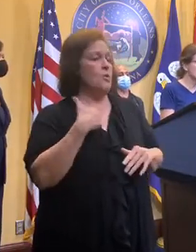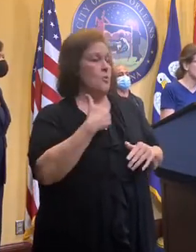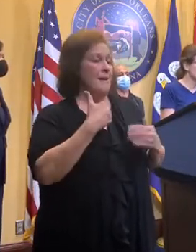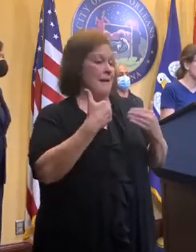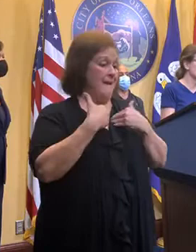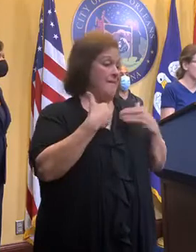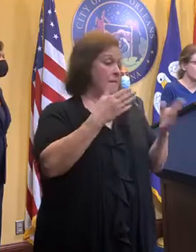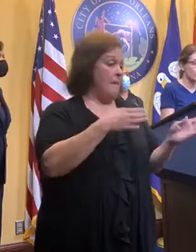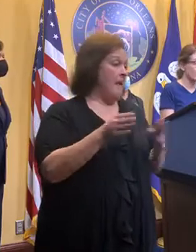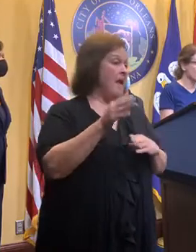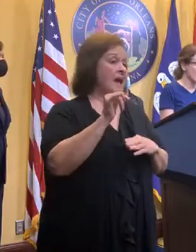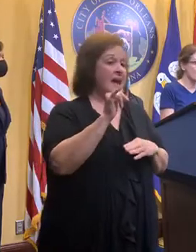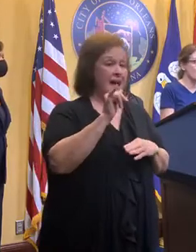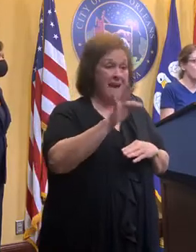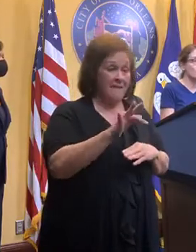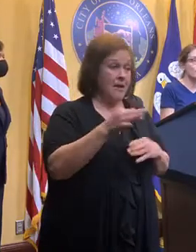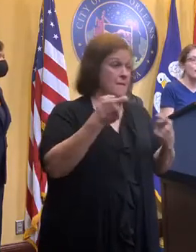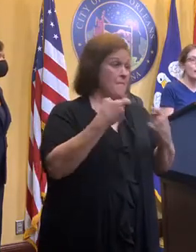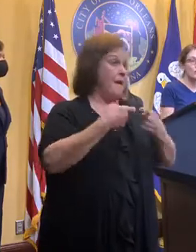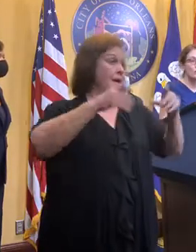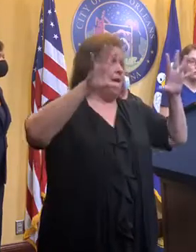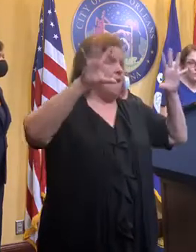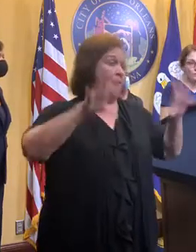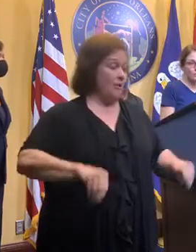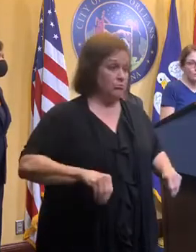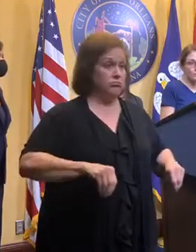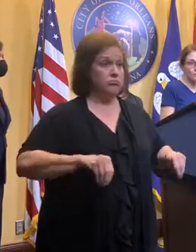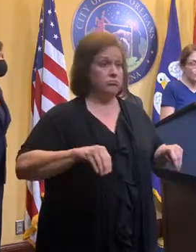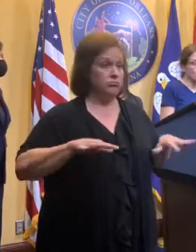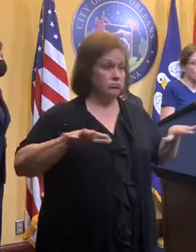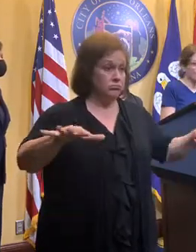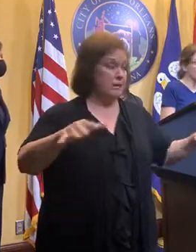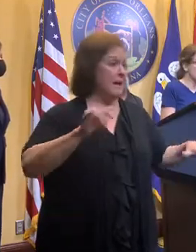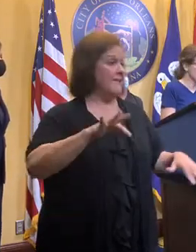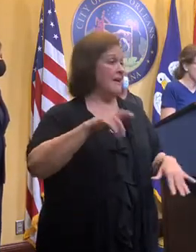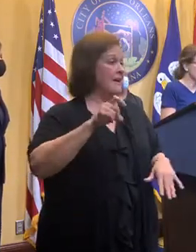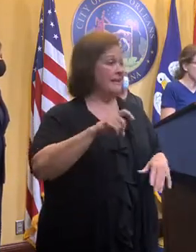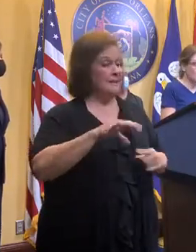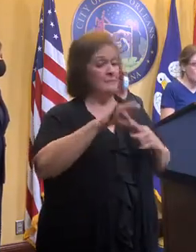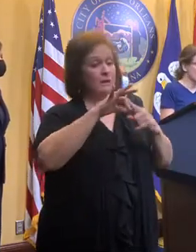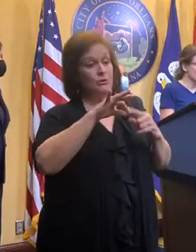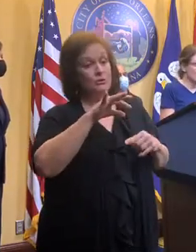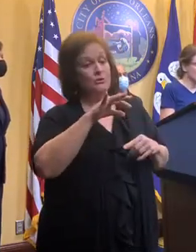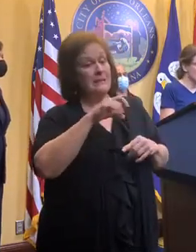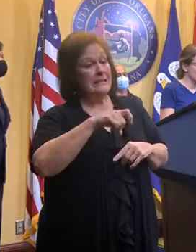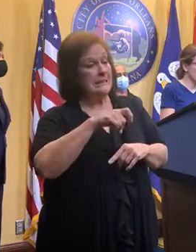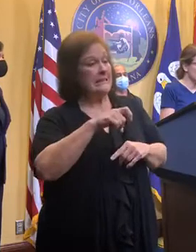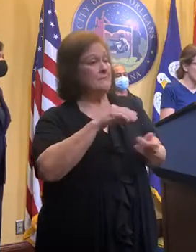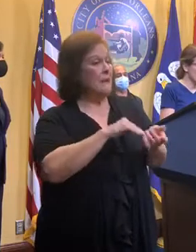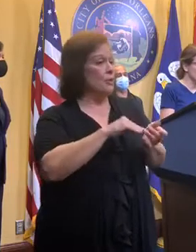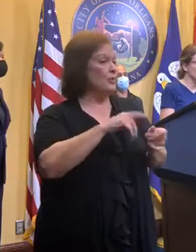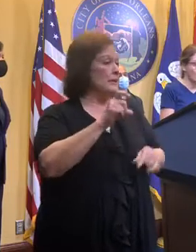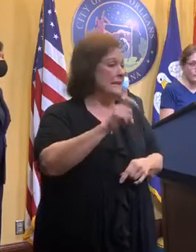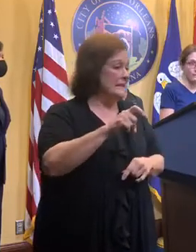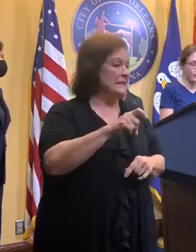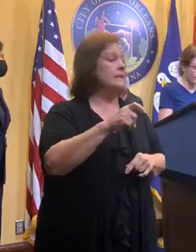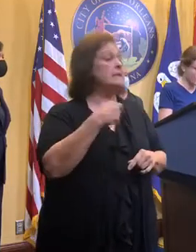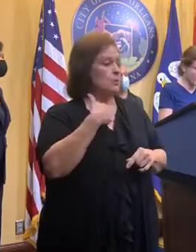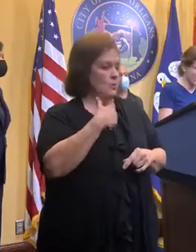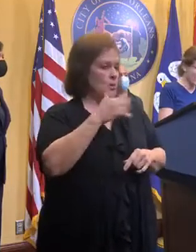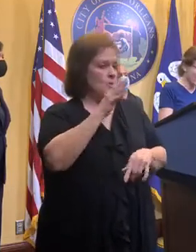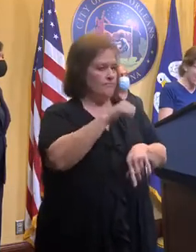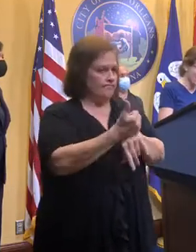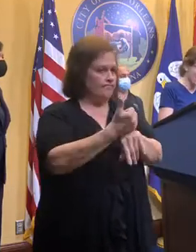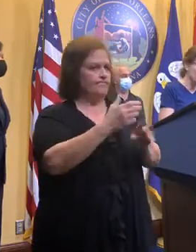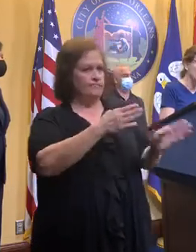plans if in the event there's a large power outage and we do need to do some medical special needs sheltering. We have already had those plans in place,